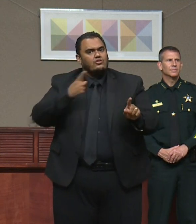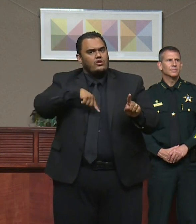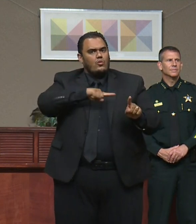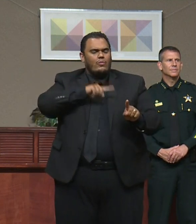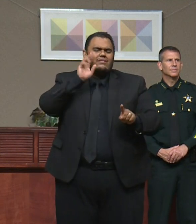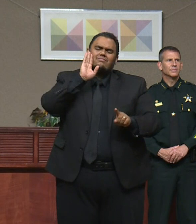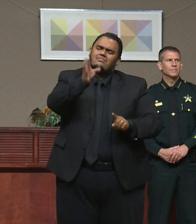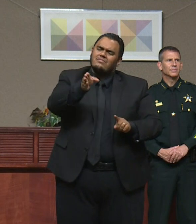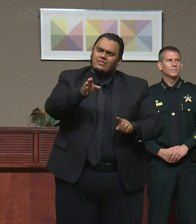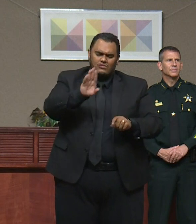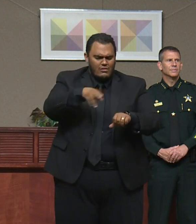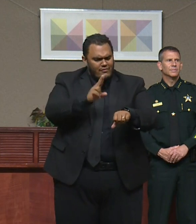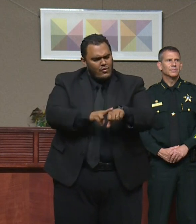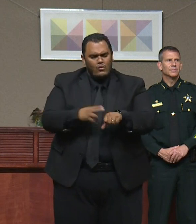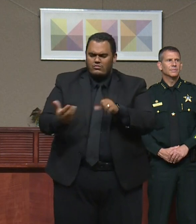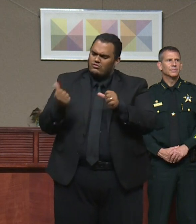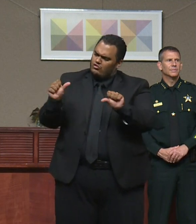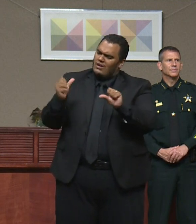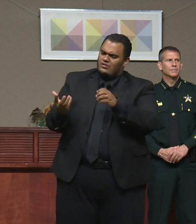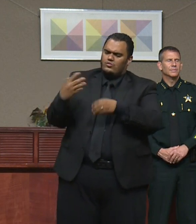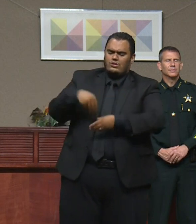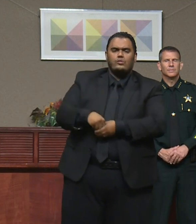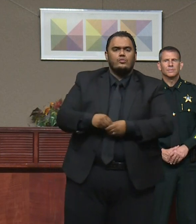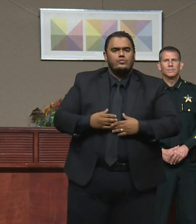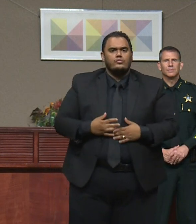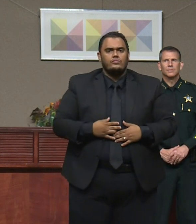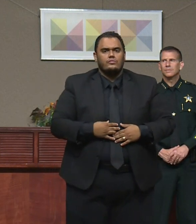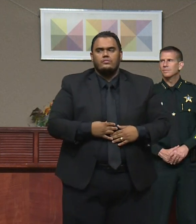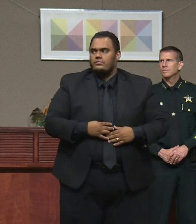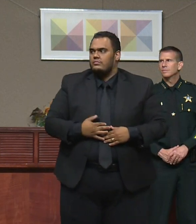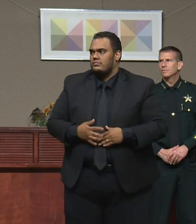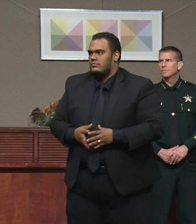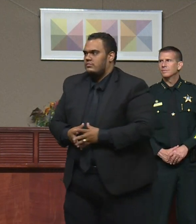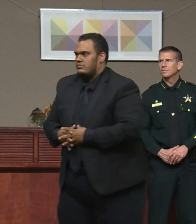make an effort to try to meet that demand.